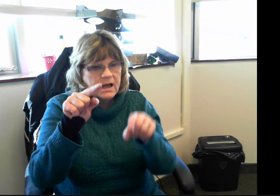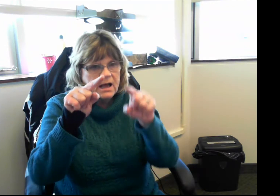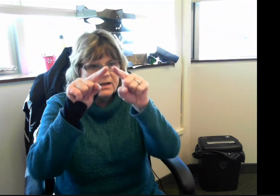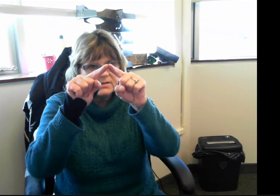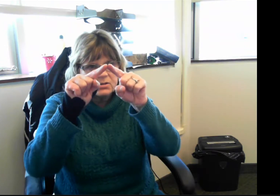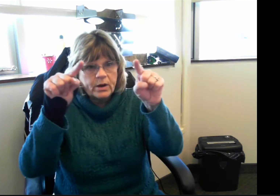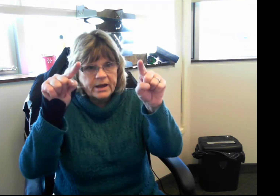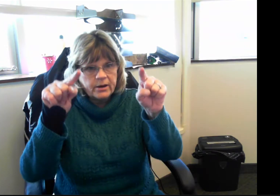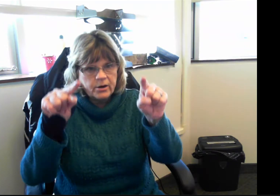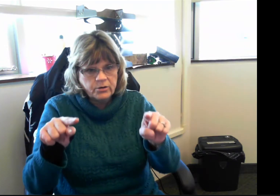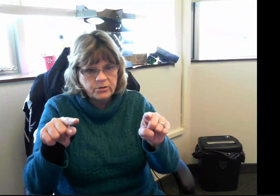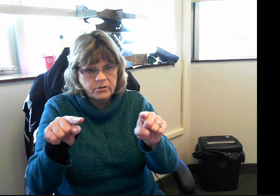a square.